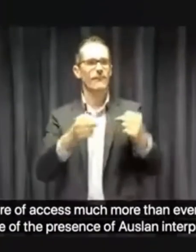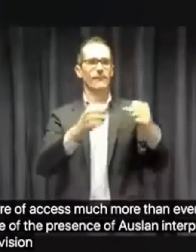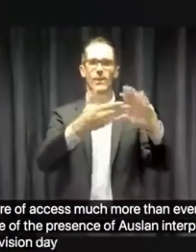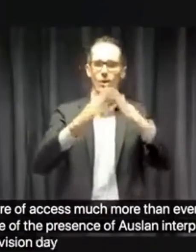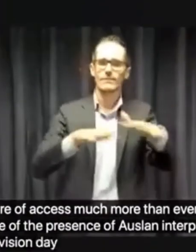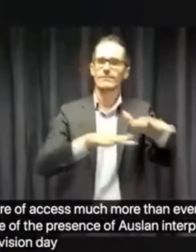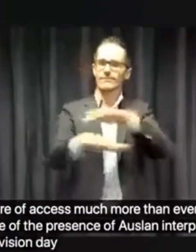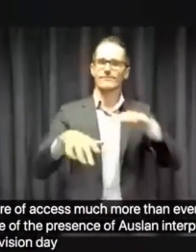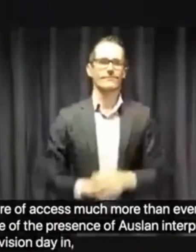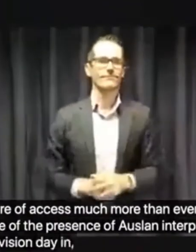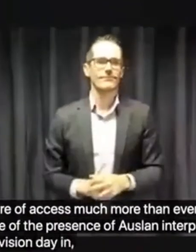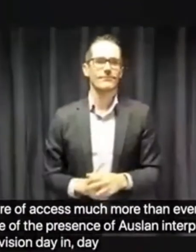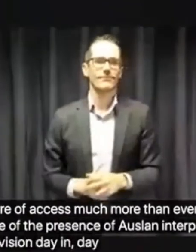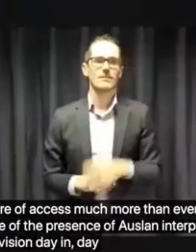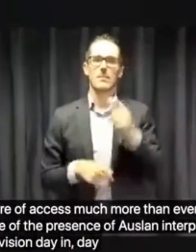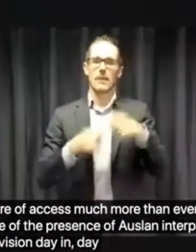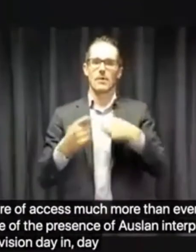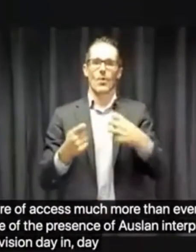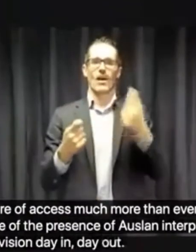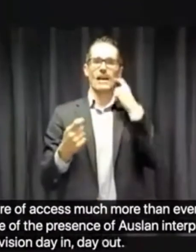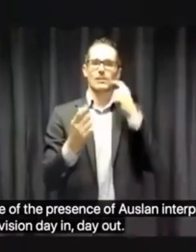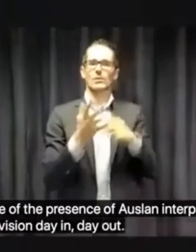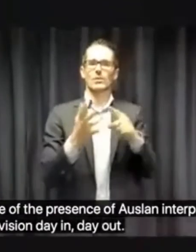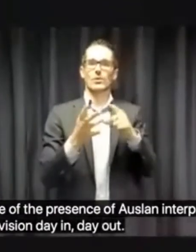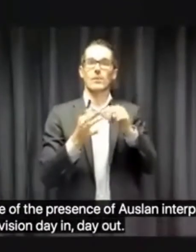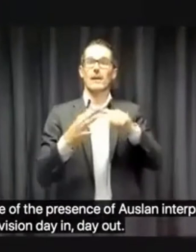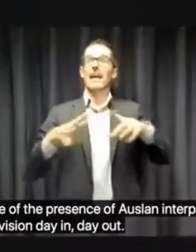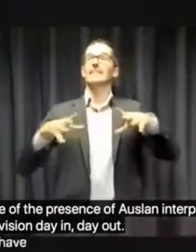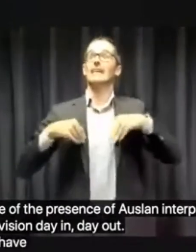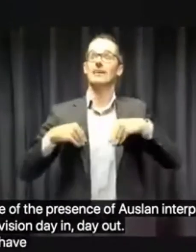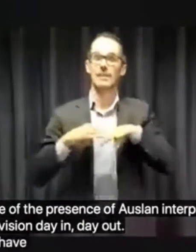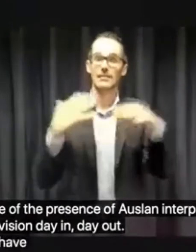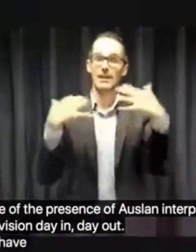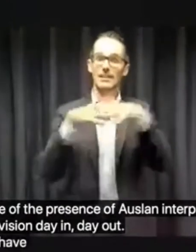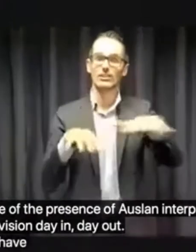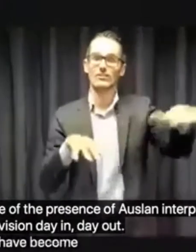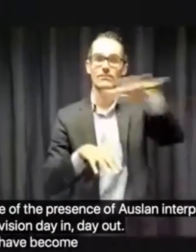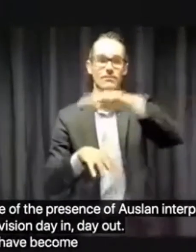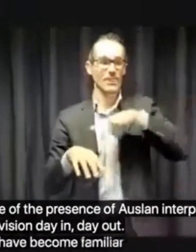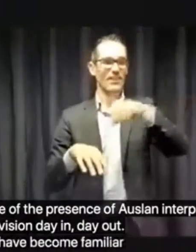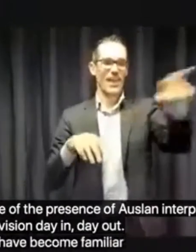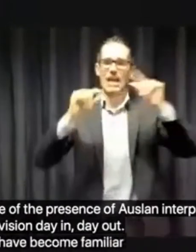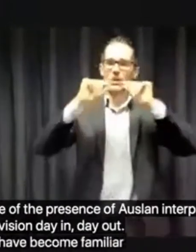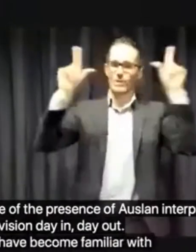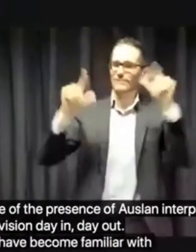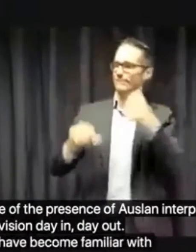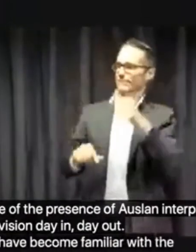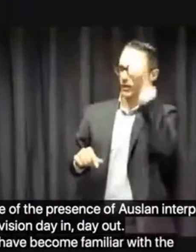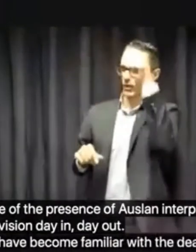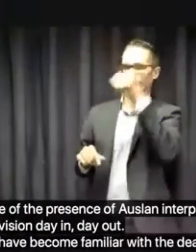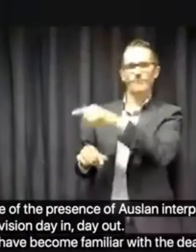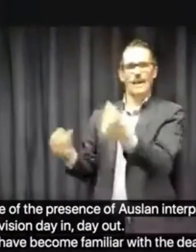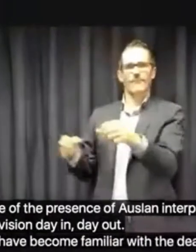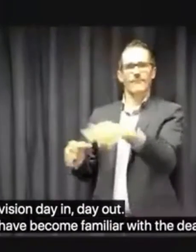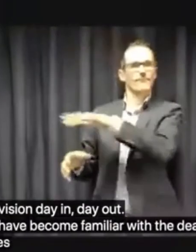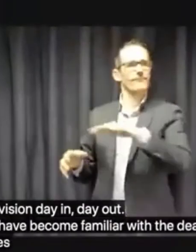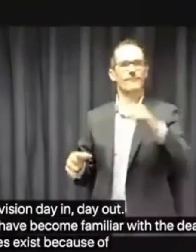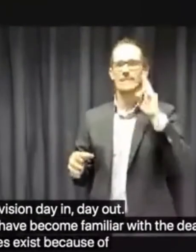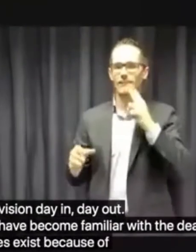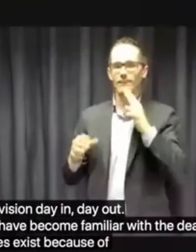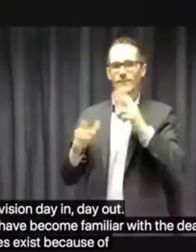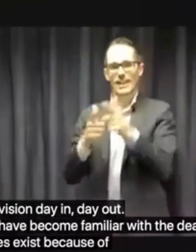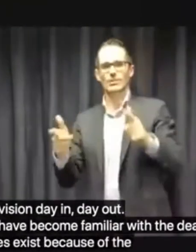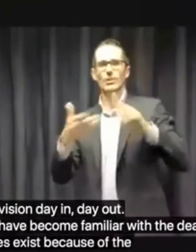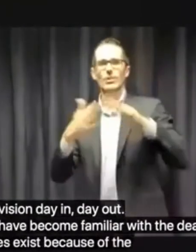our culture, and the community that does exist because of the exposure to sign language on television and in the media. It would be more accepted in the mainstream